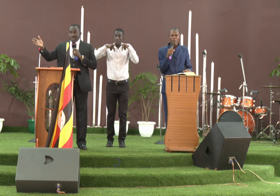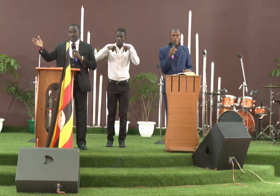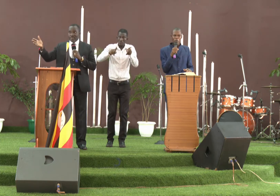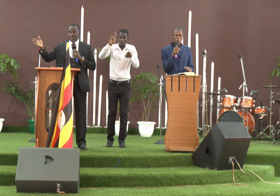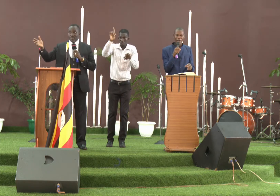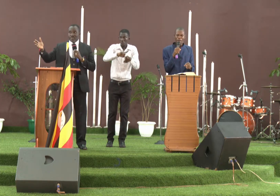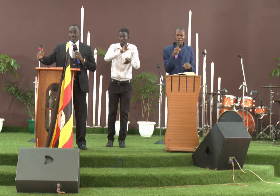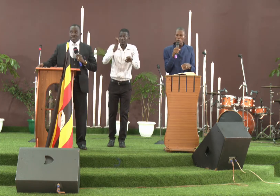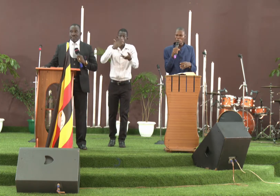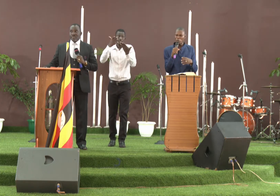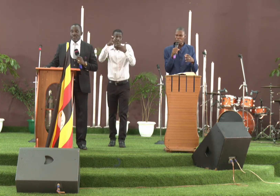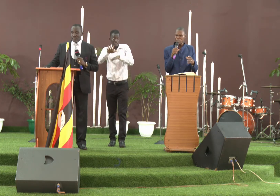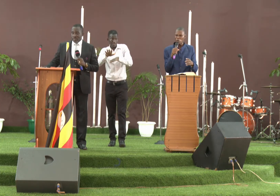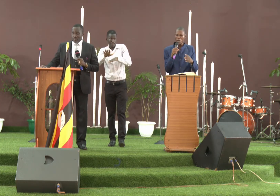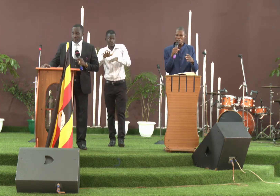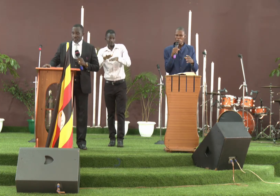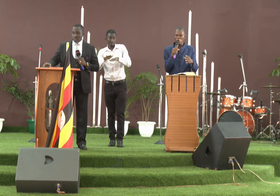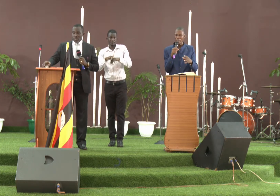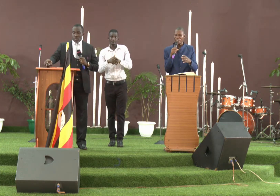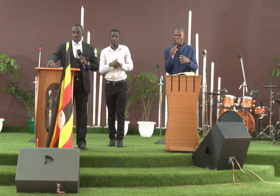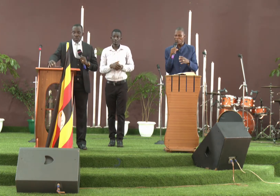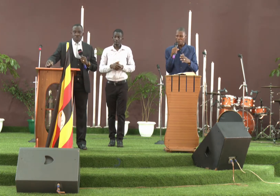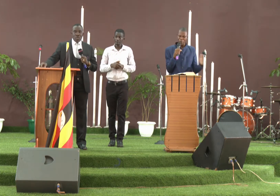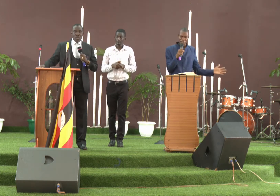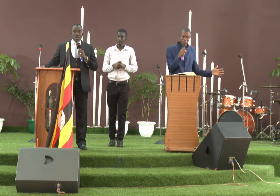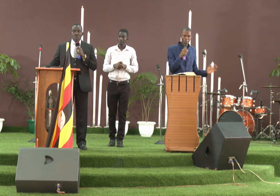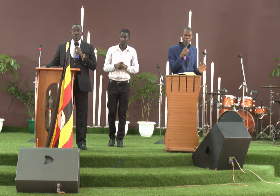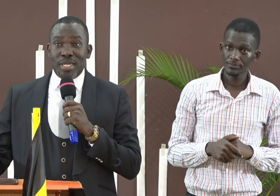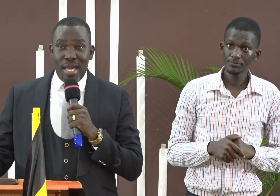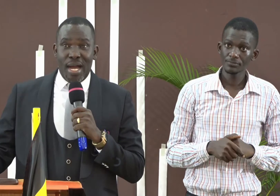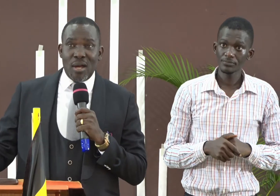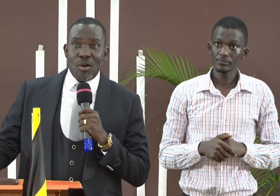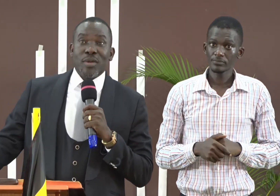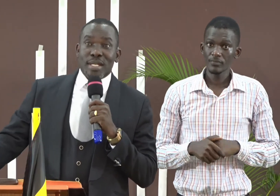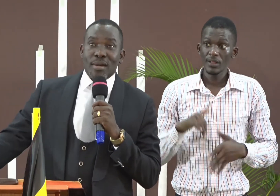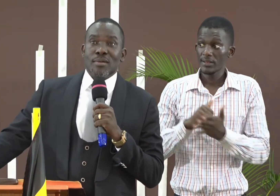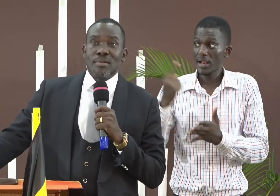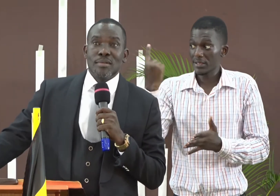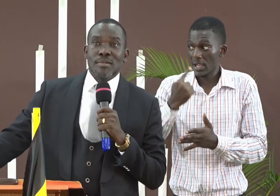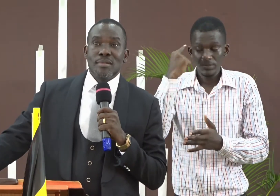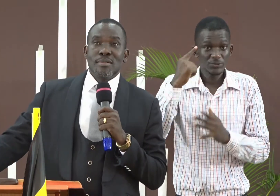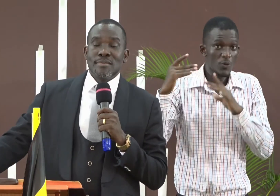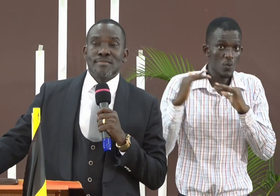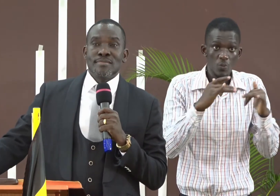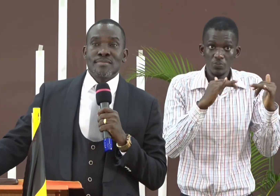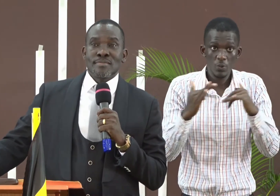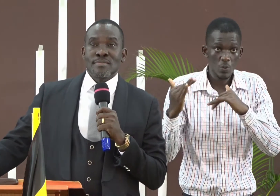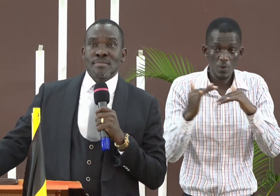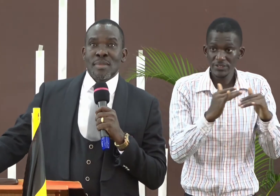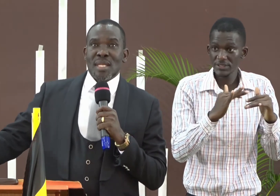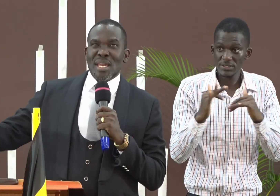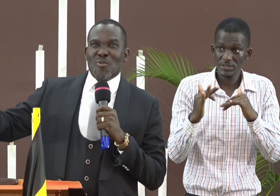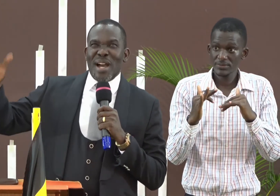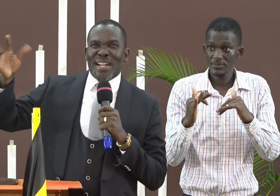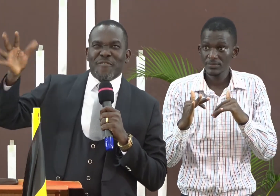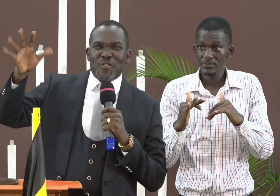okubi. So we have an opportunity to cancel all that kind of evil death. Okujja olwentalo. That comes because of